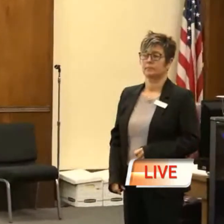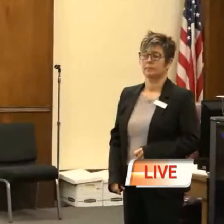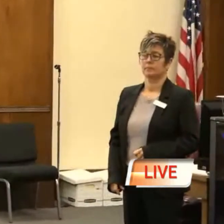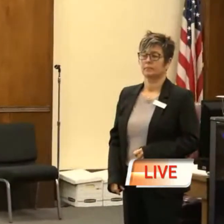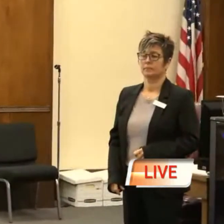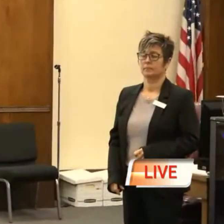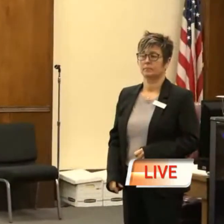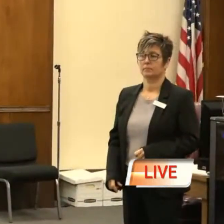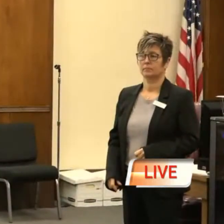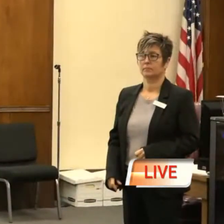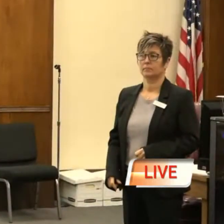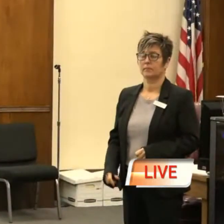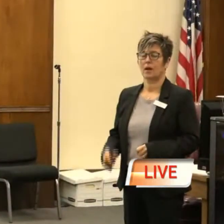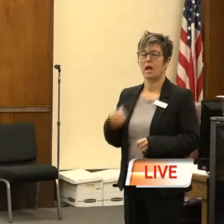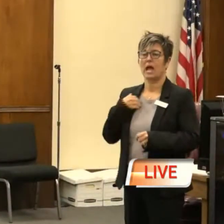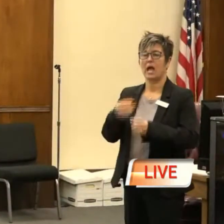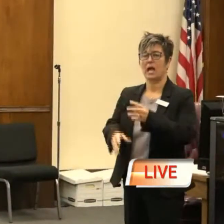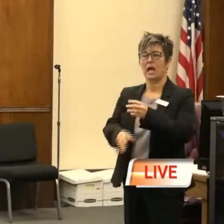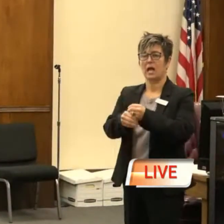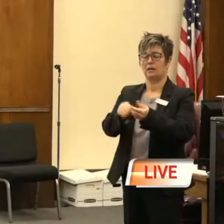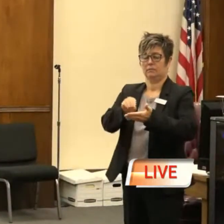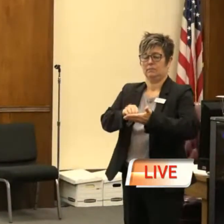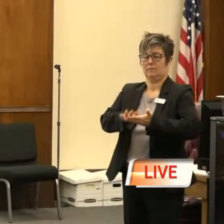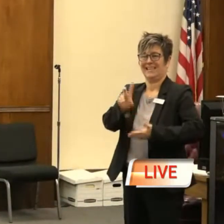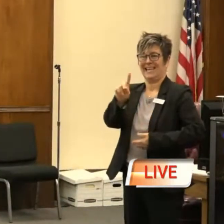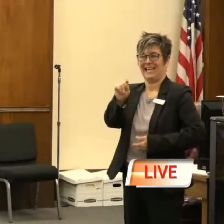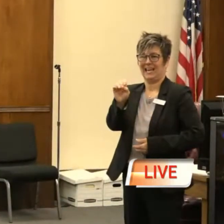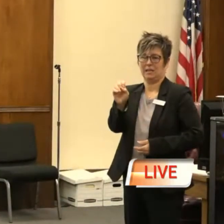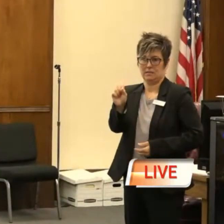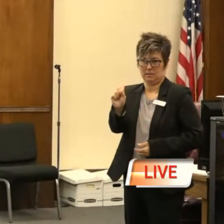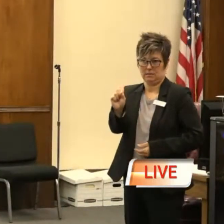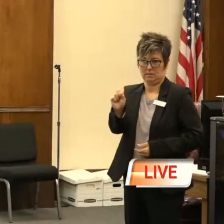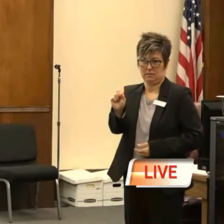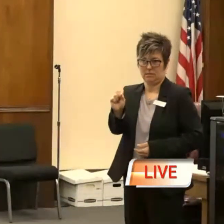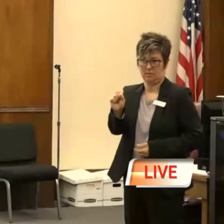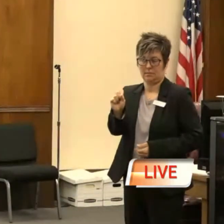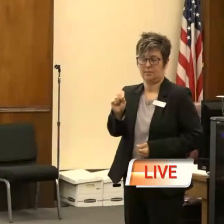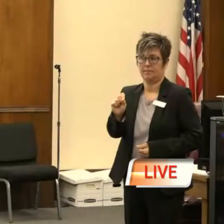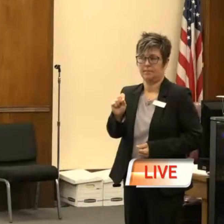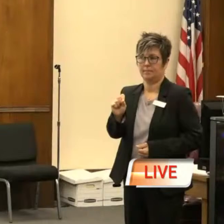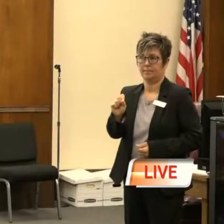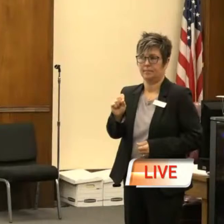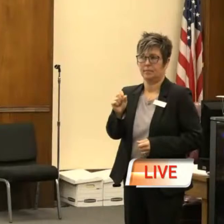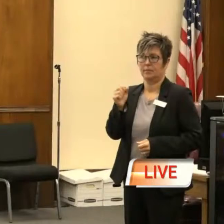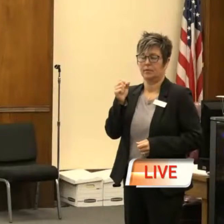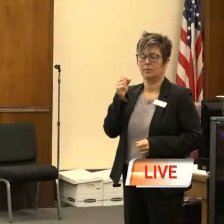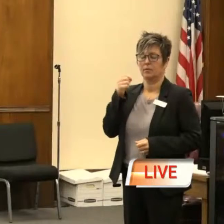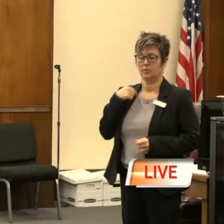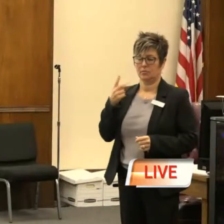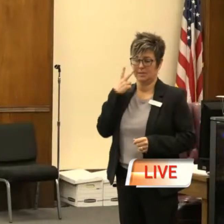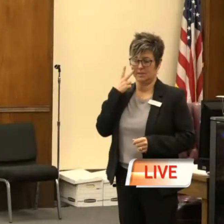Given that time frame, I put the dates on here so you can kind of see the 2020,